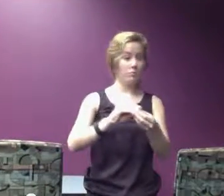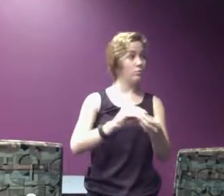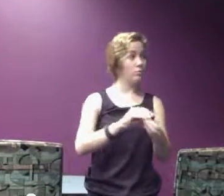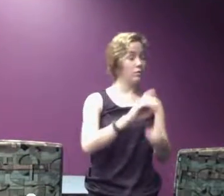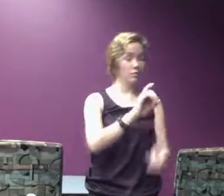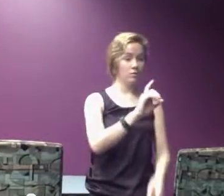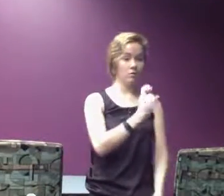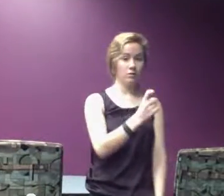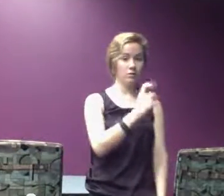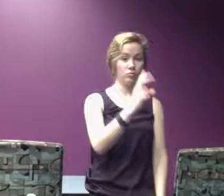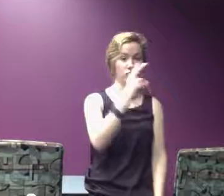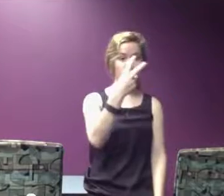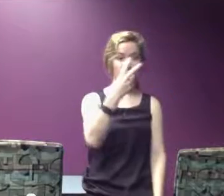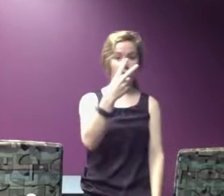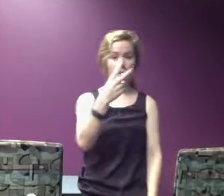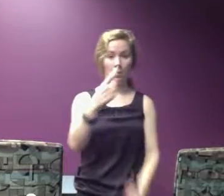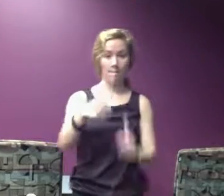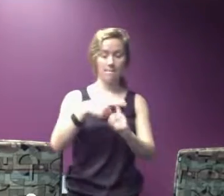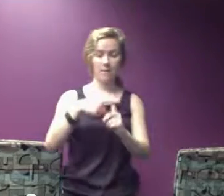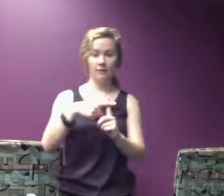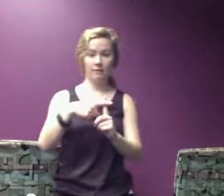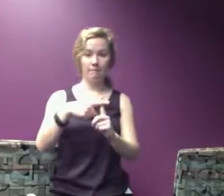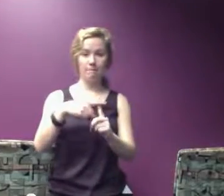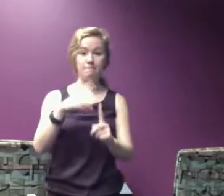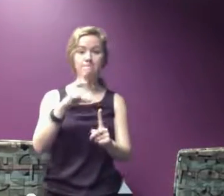plus 1 x squared plus